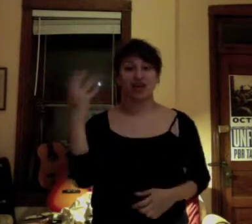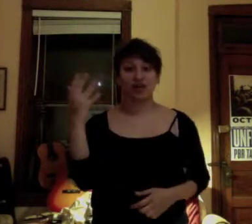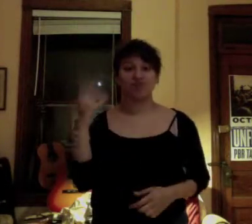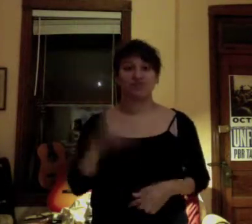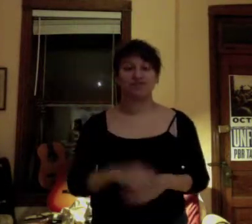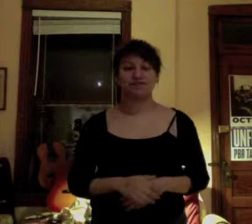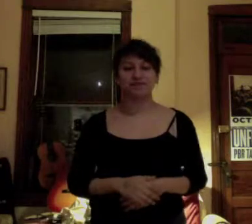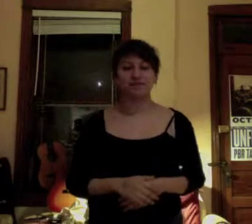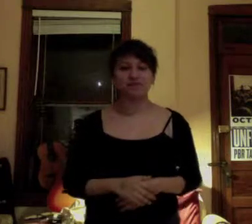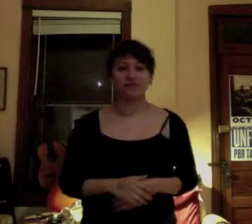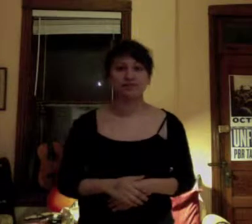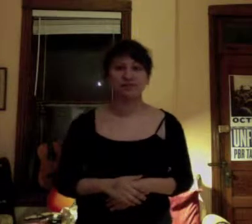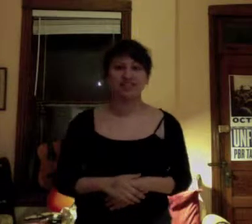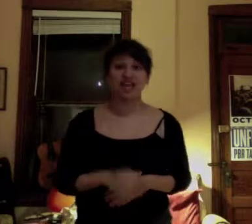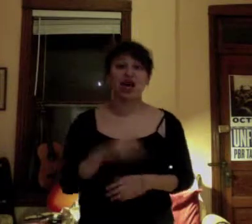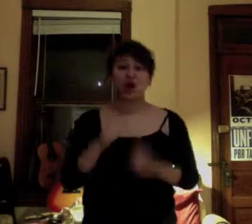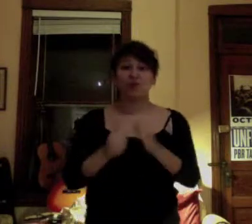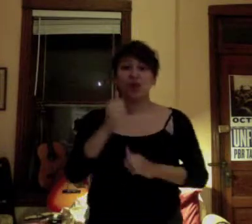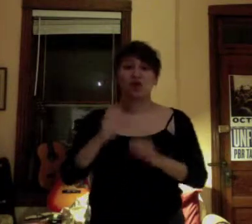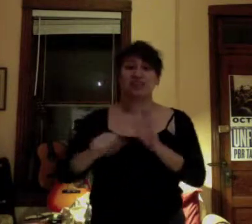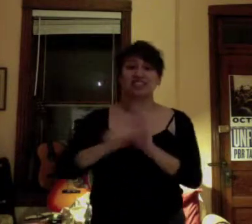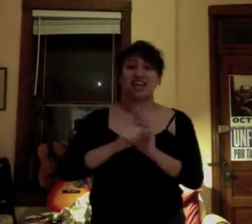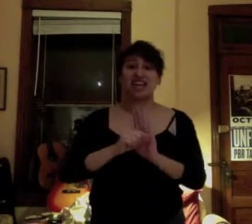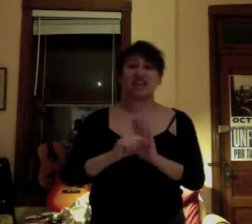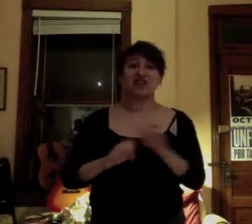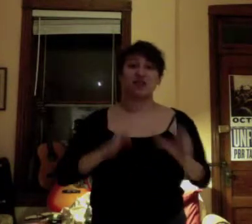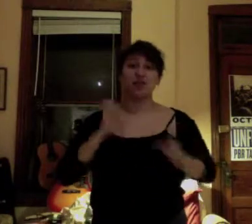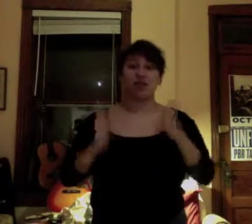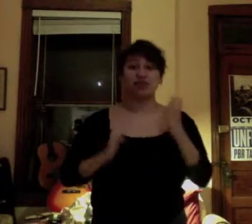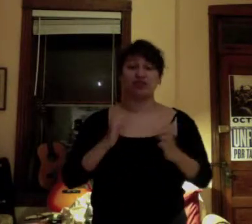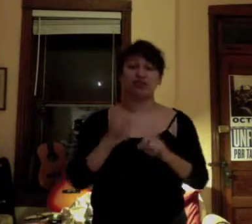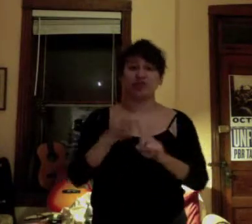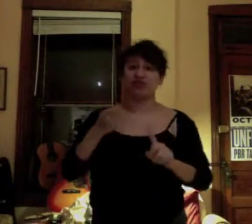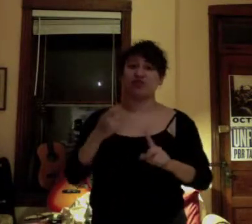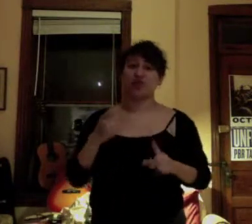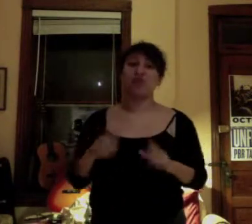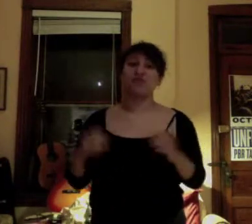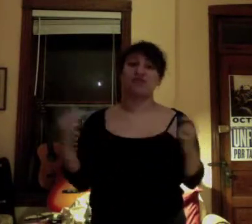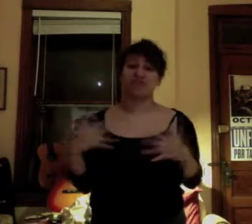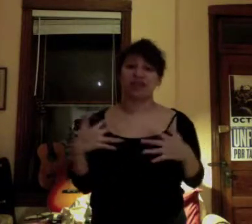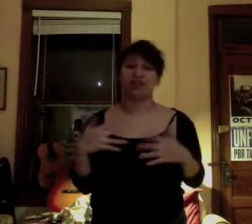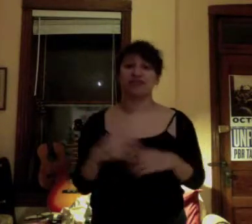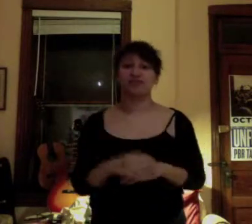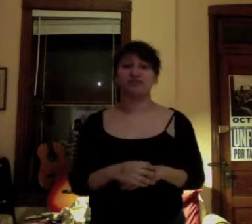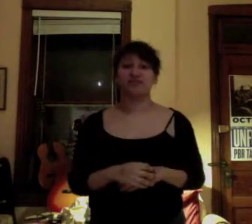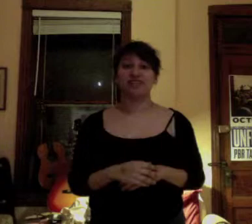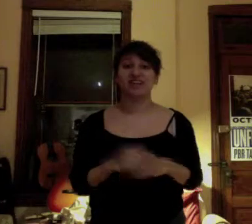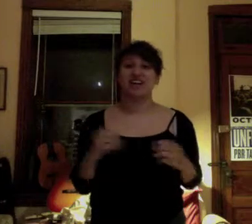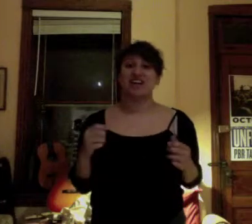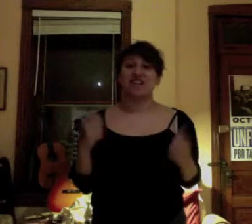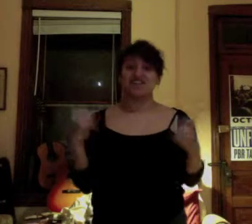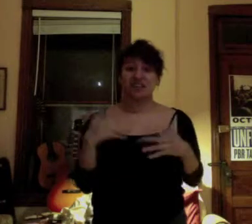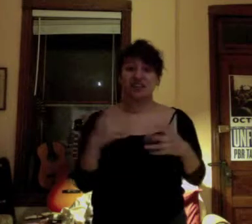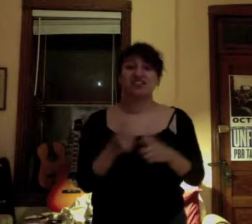and living our lives fully. We hold back from participating in life fully because we are